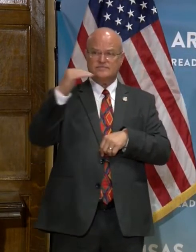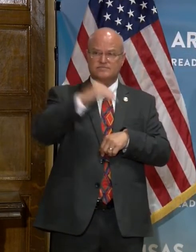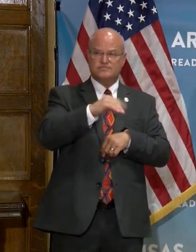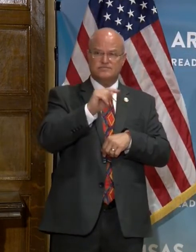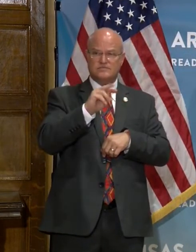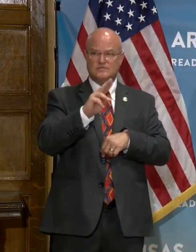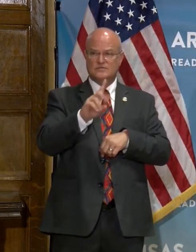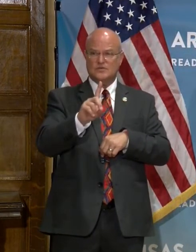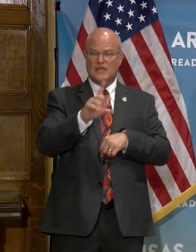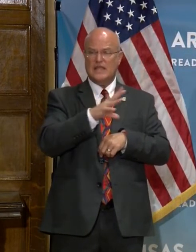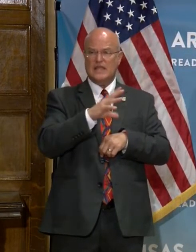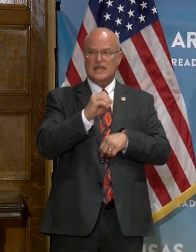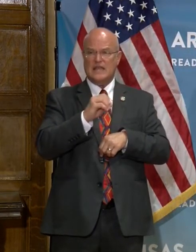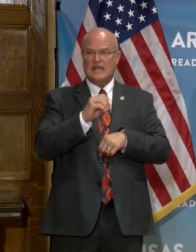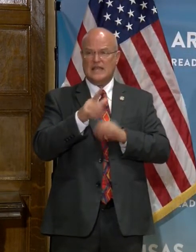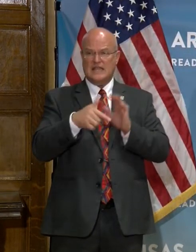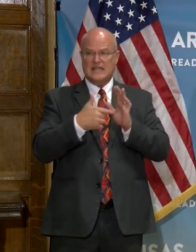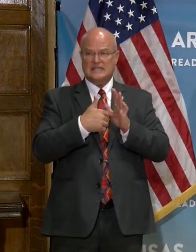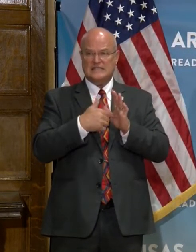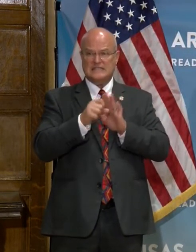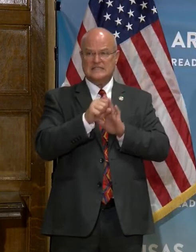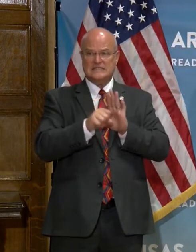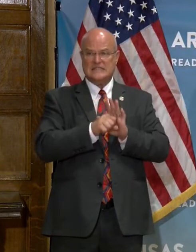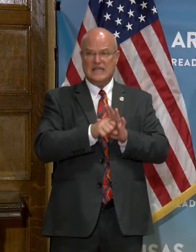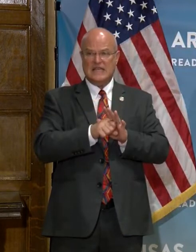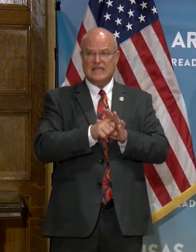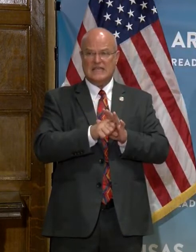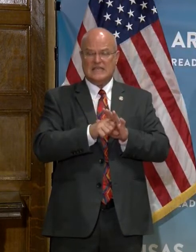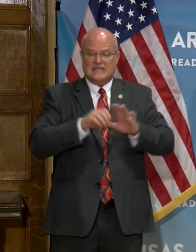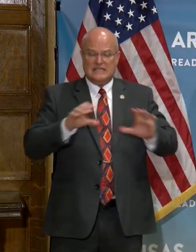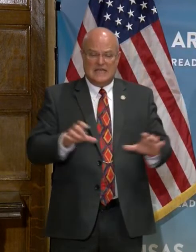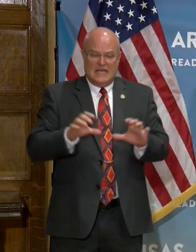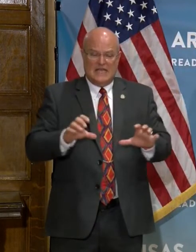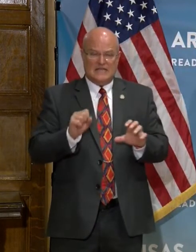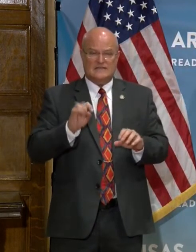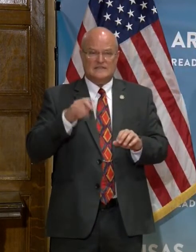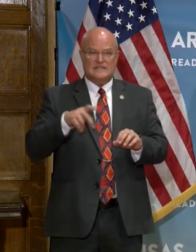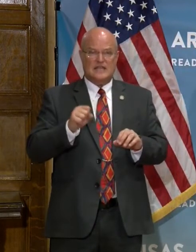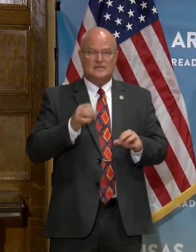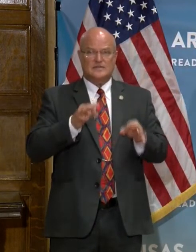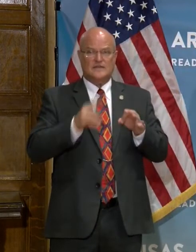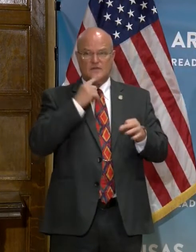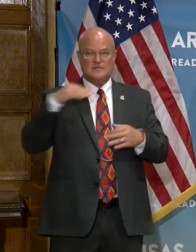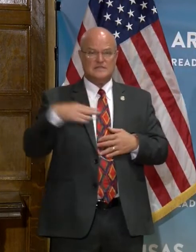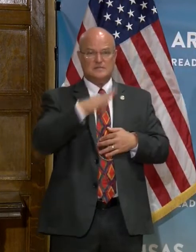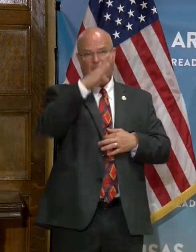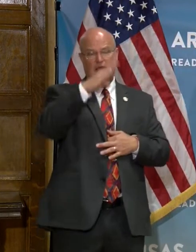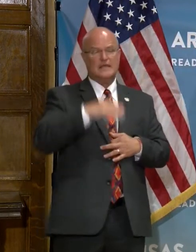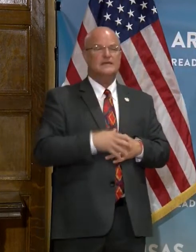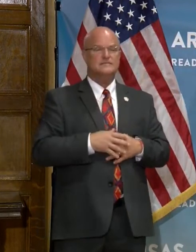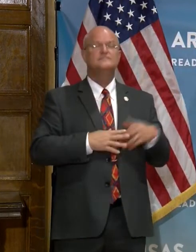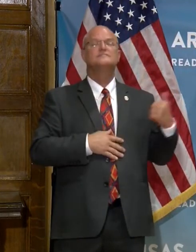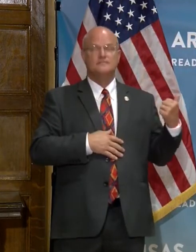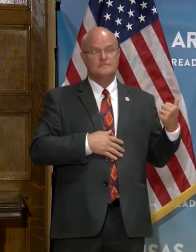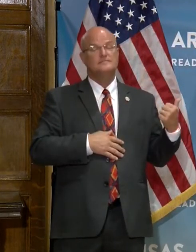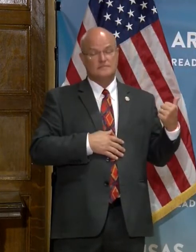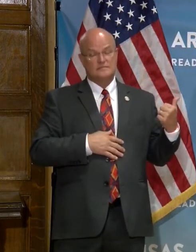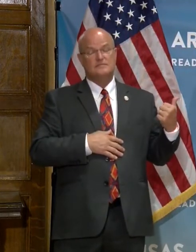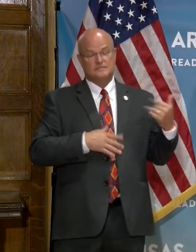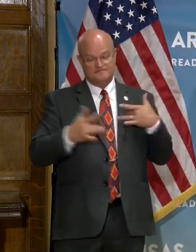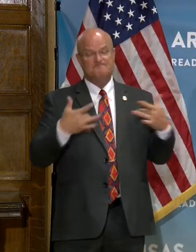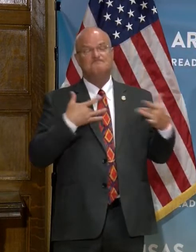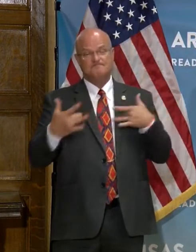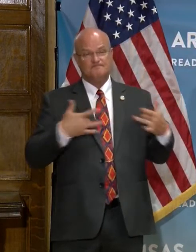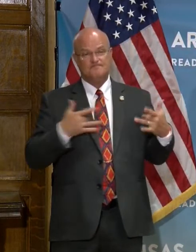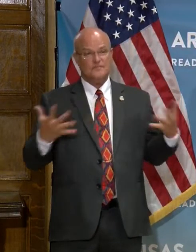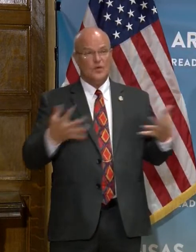trend? And is the state taking any proactive steps just in case if there is a spike? Well, we are concerned. I mean,